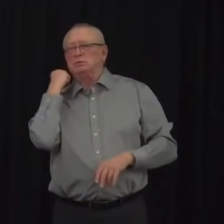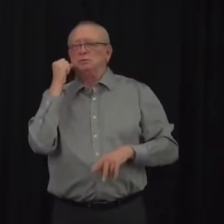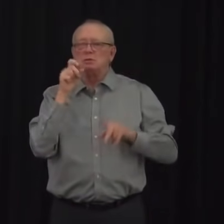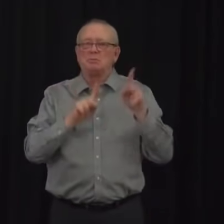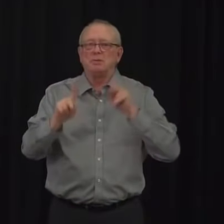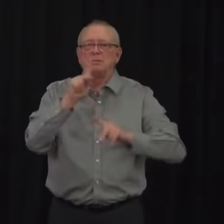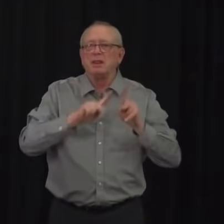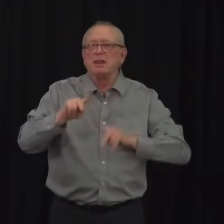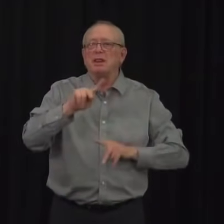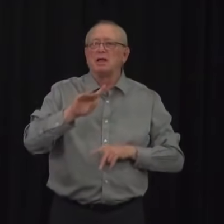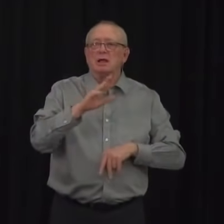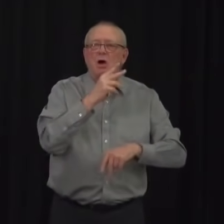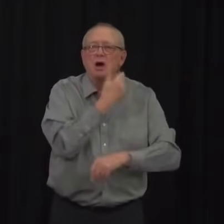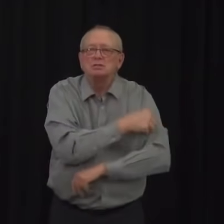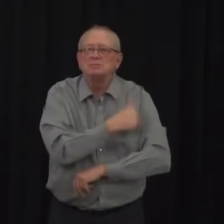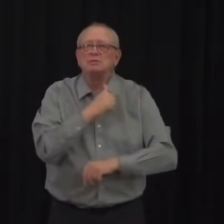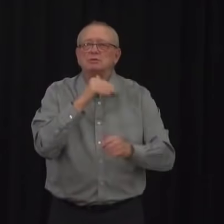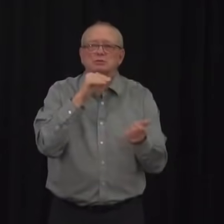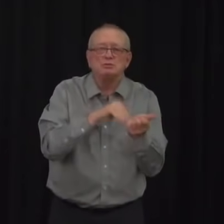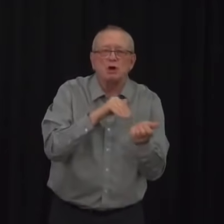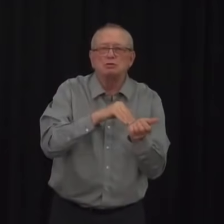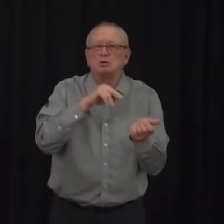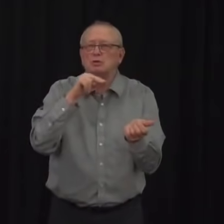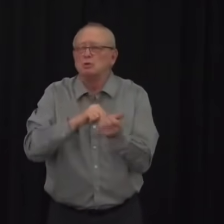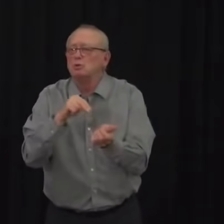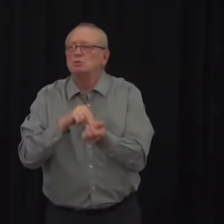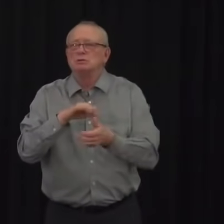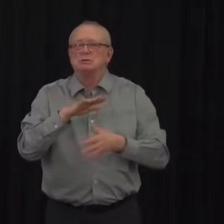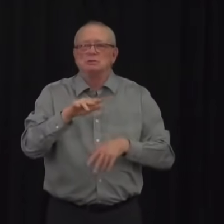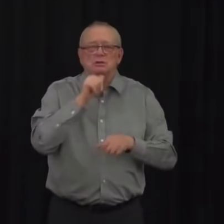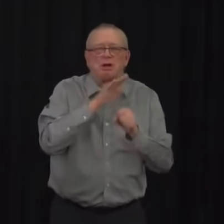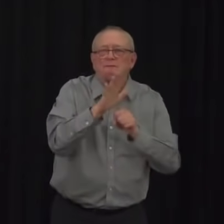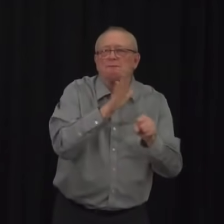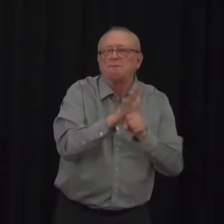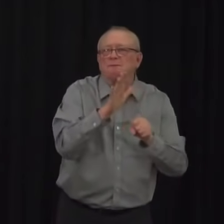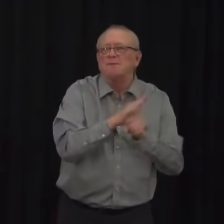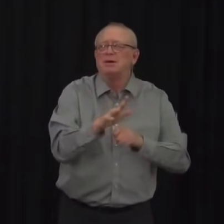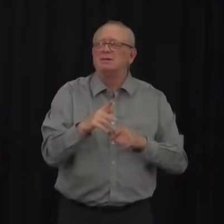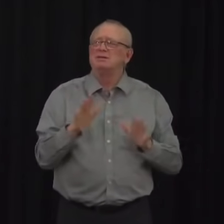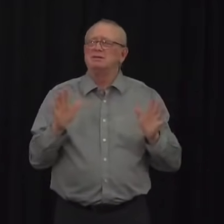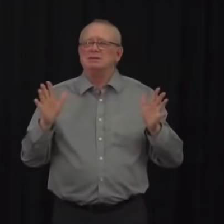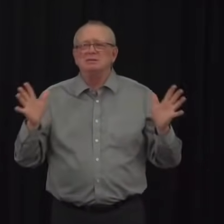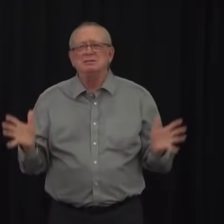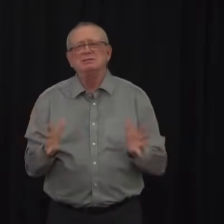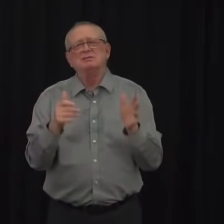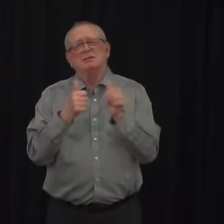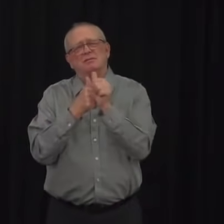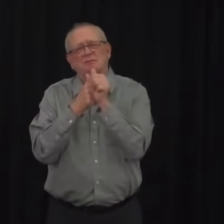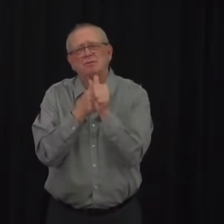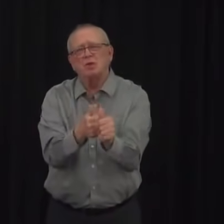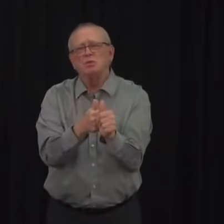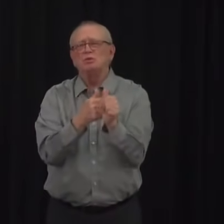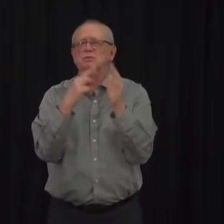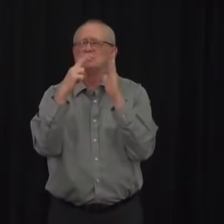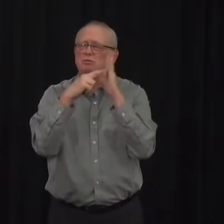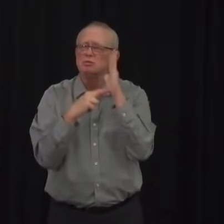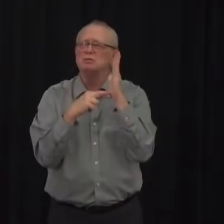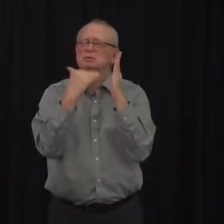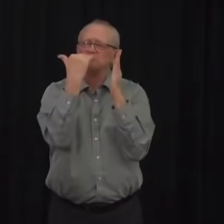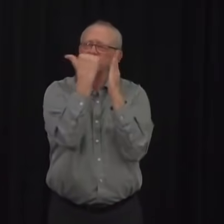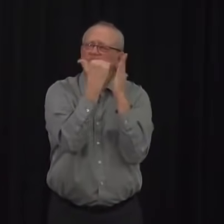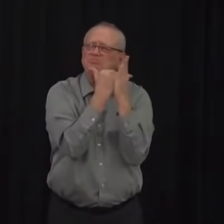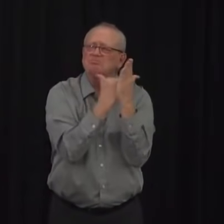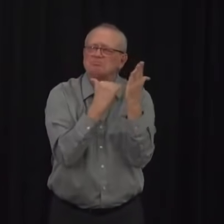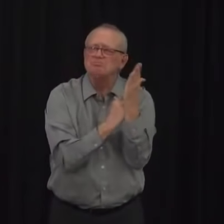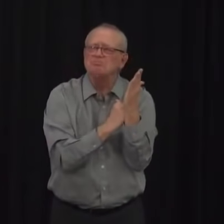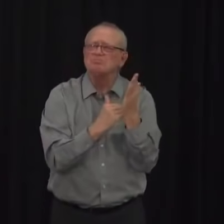our ICUs and on our hospitals by following all measures in place. The best way to ensure capacity is